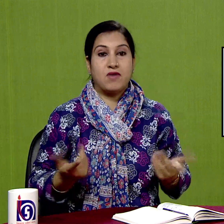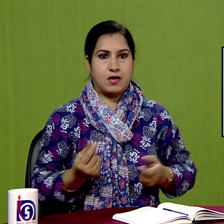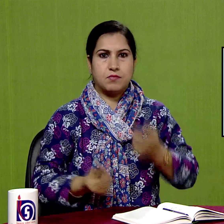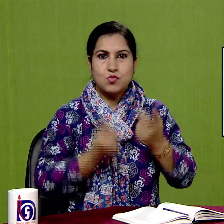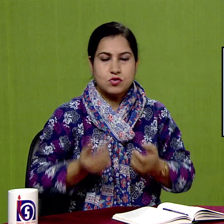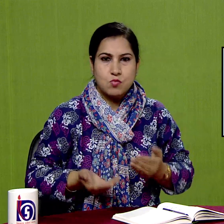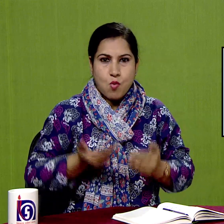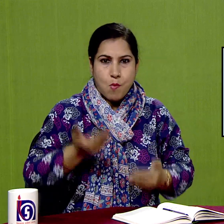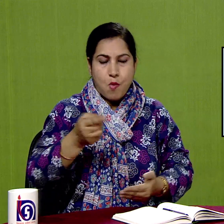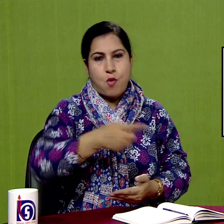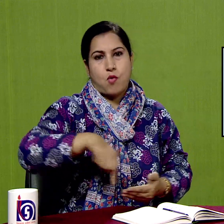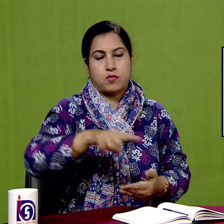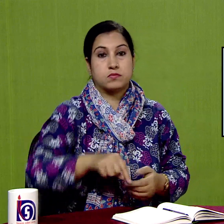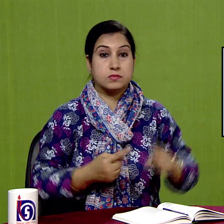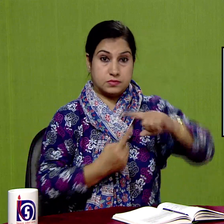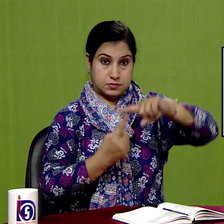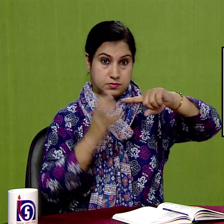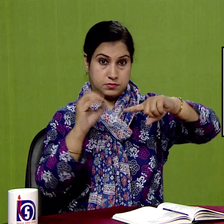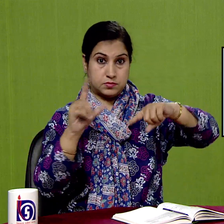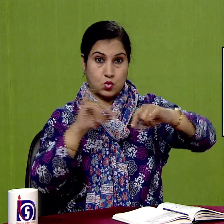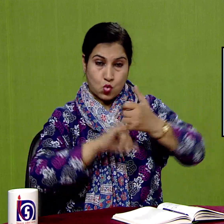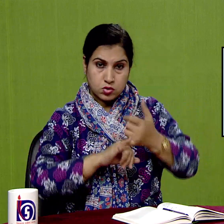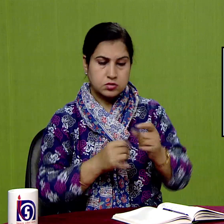The tools made of metal